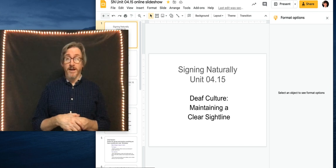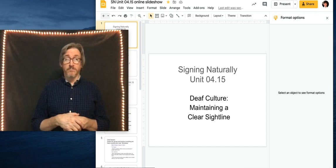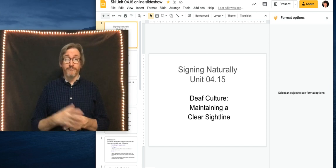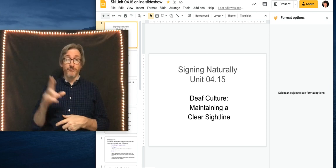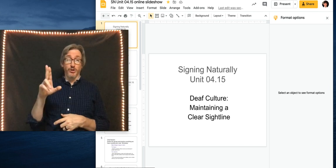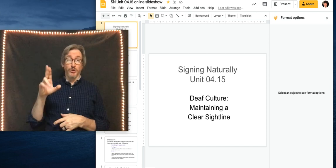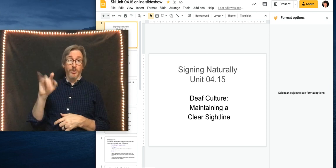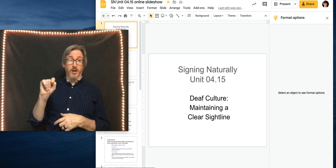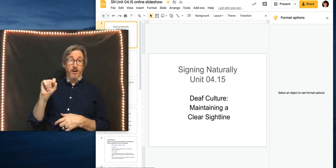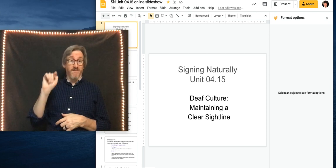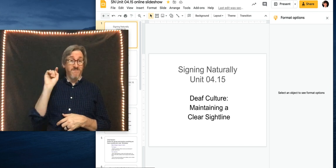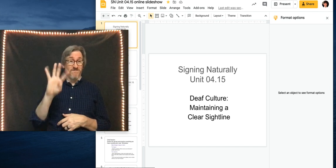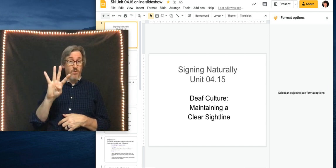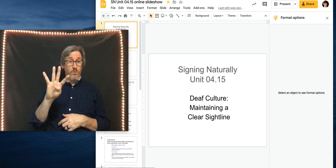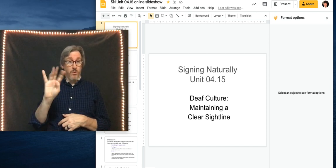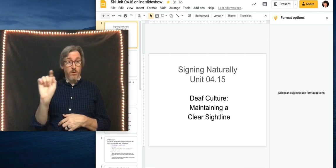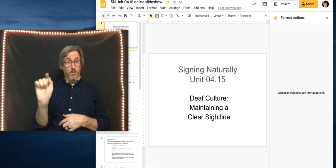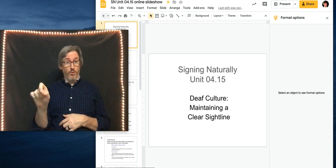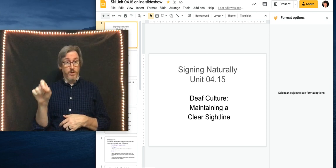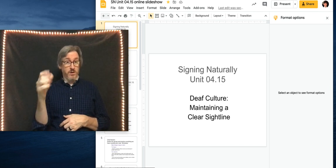All right.